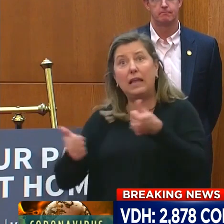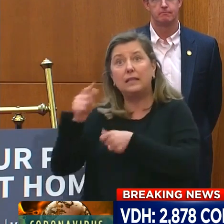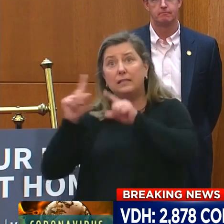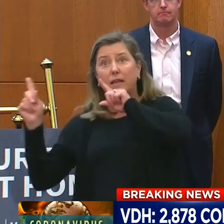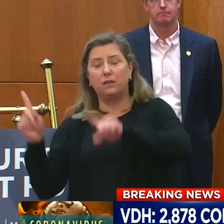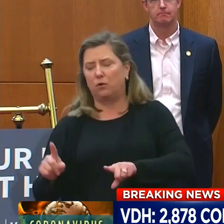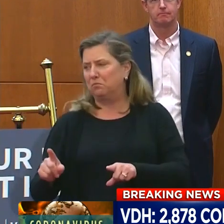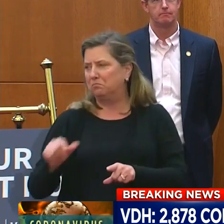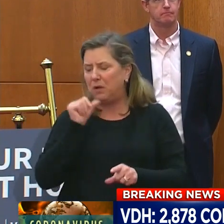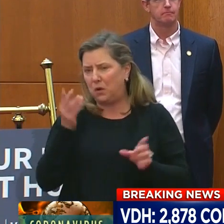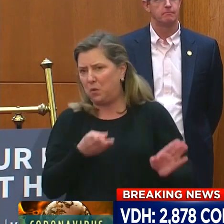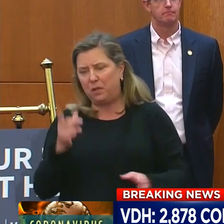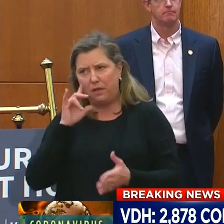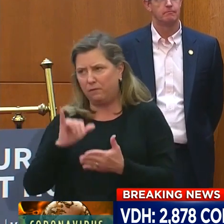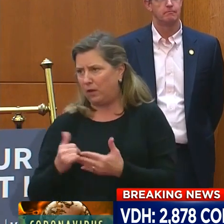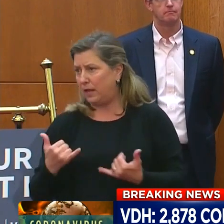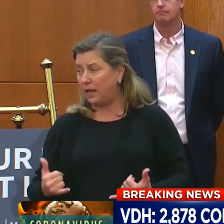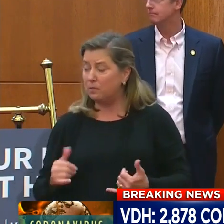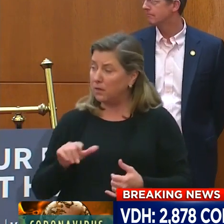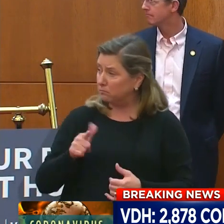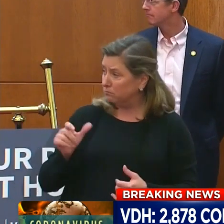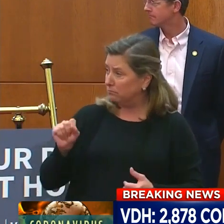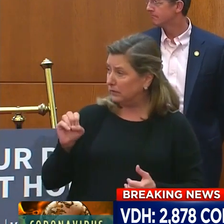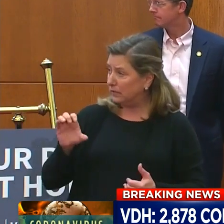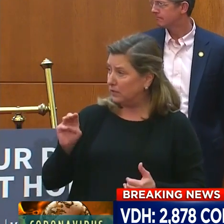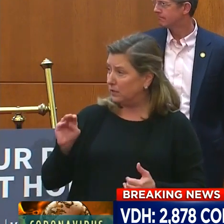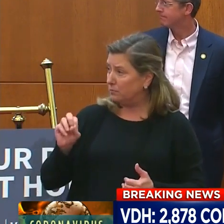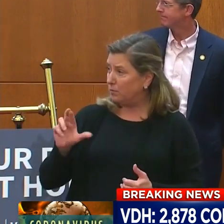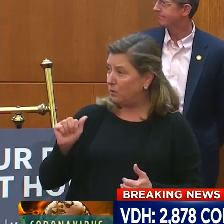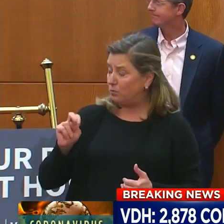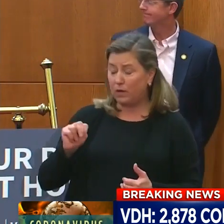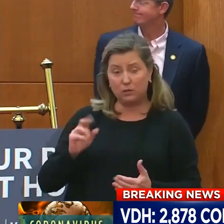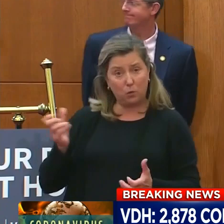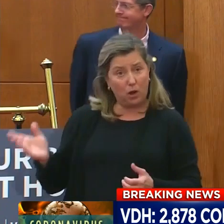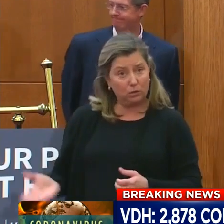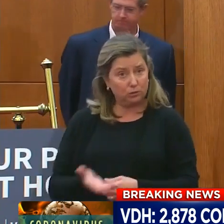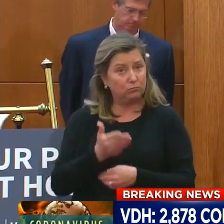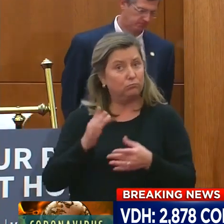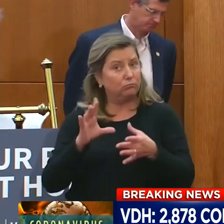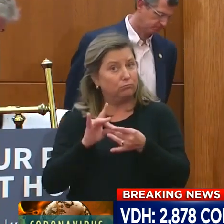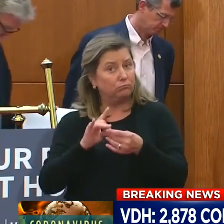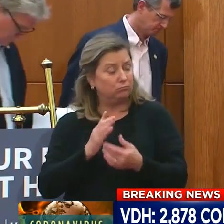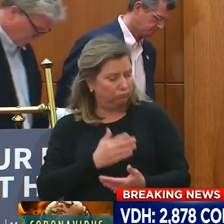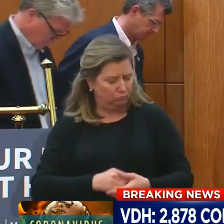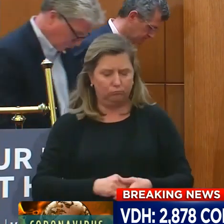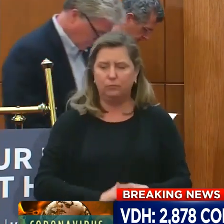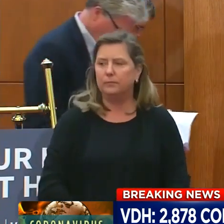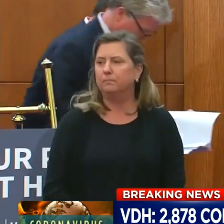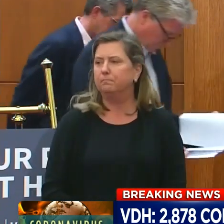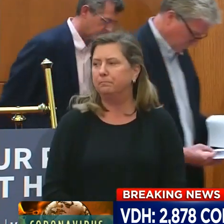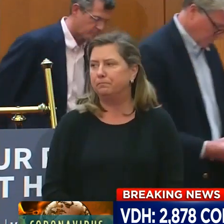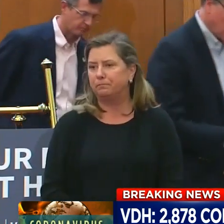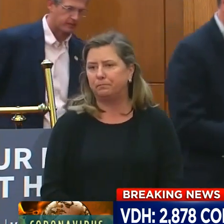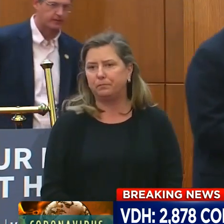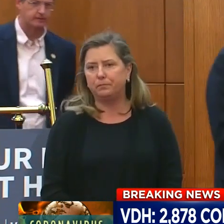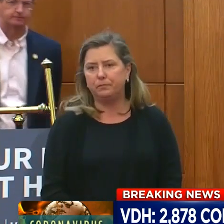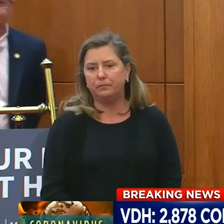releasing an executive order. But Secretary Moran, do you want to comment any more on how you all are doing? Thanks.